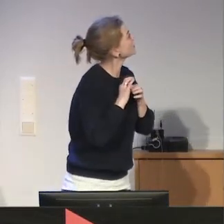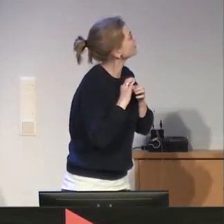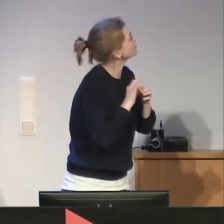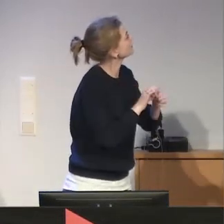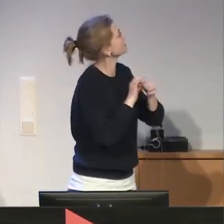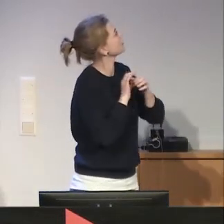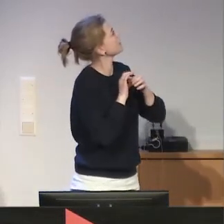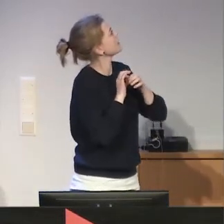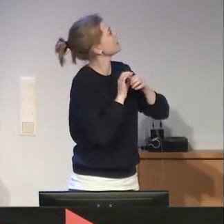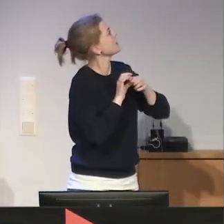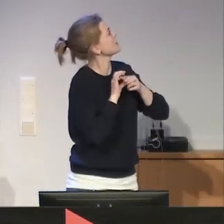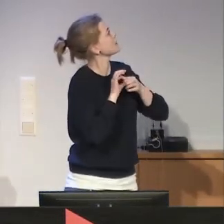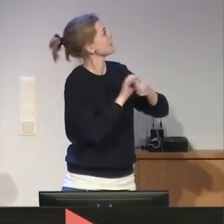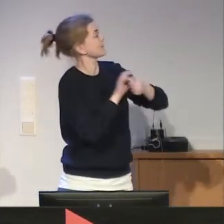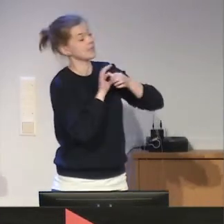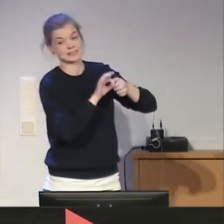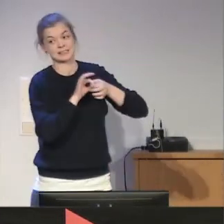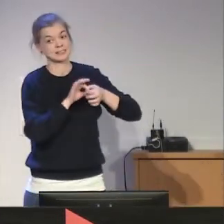And then we have